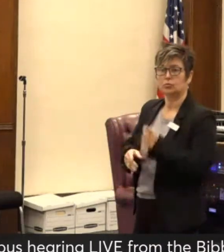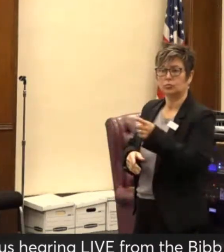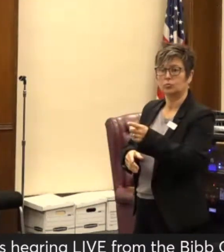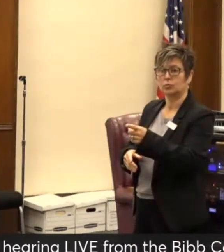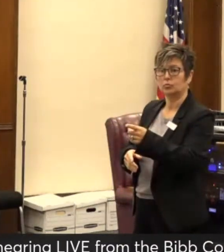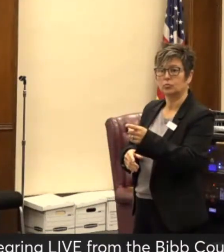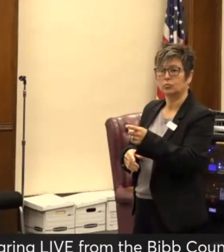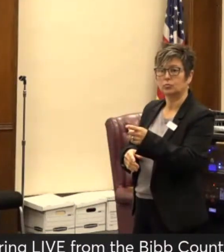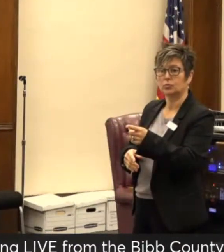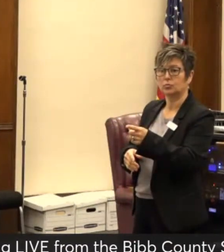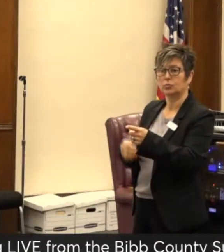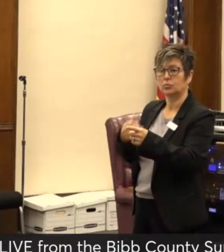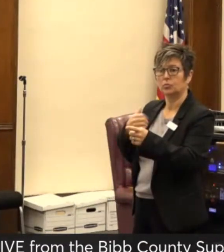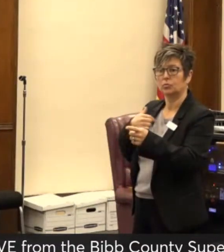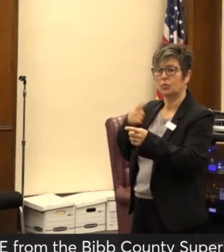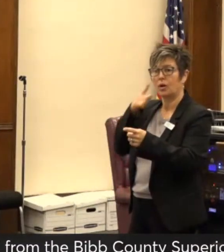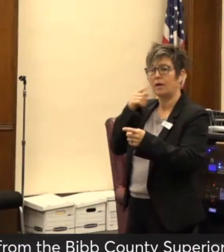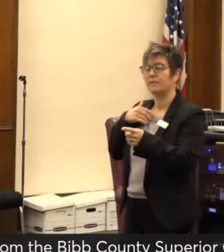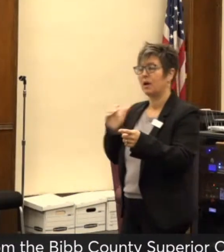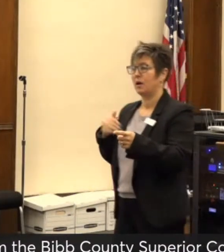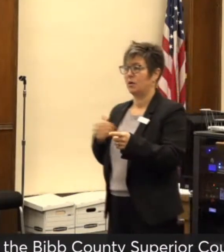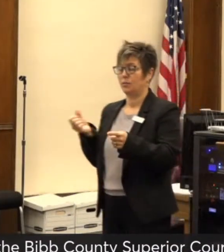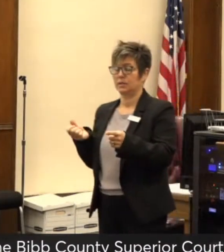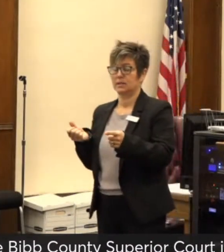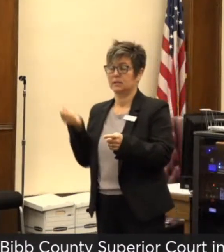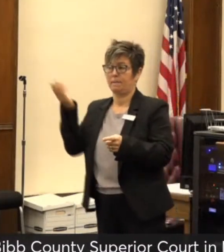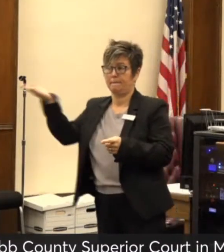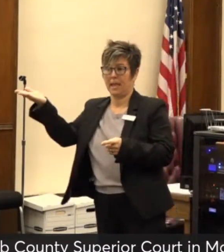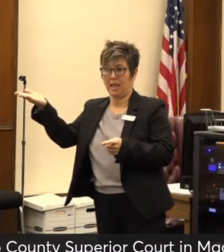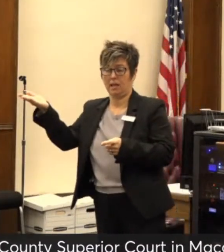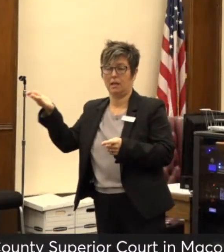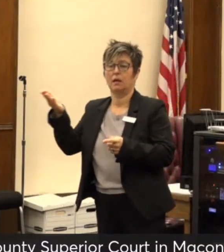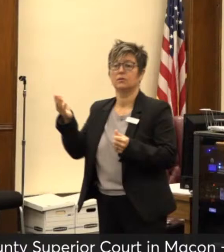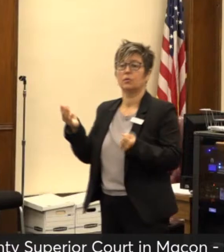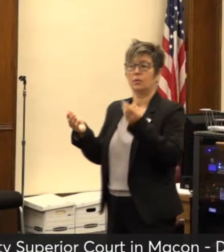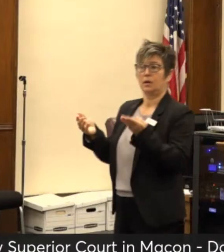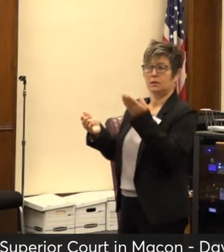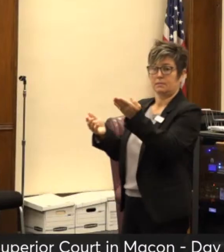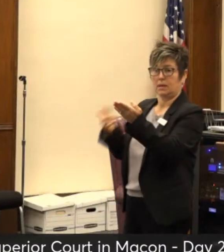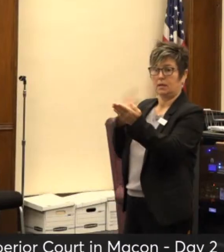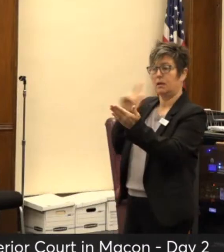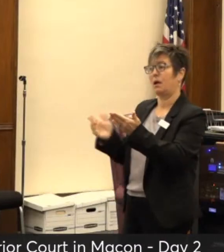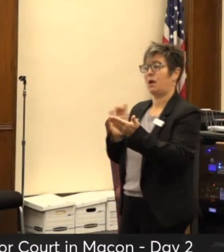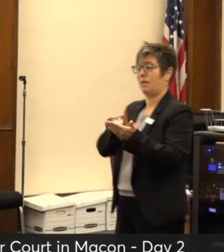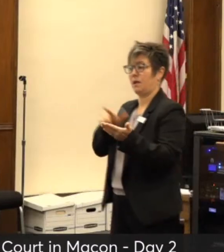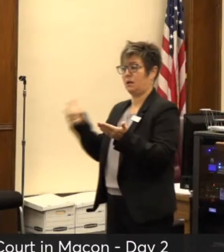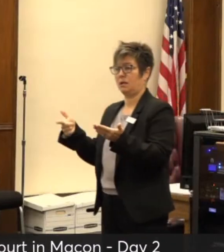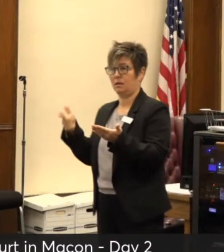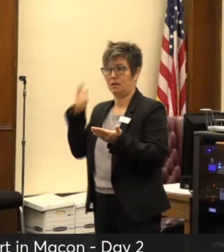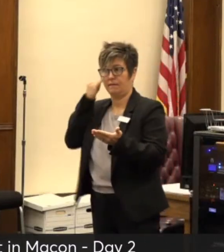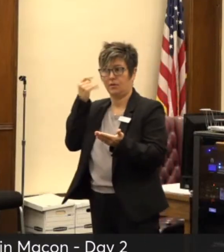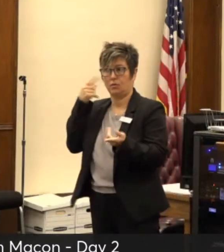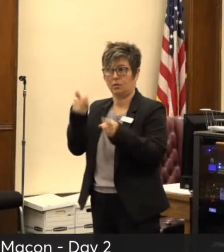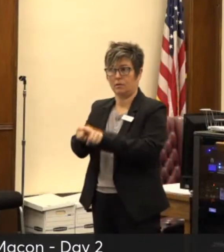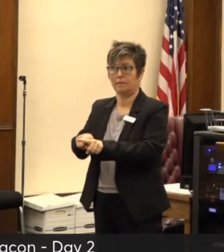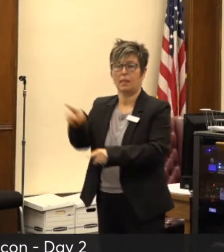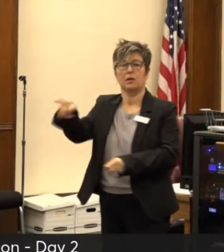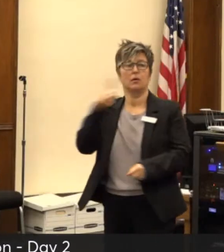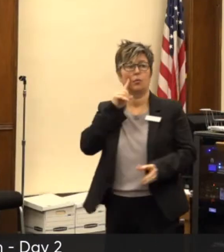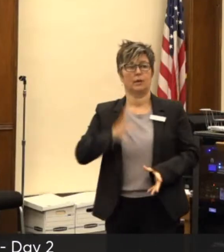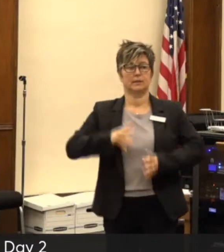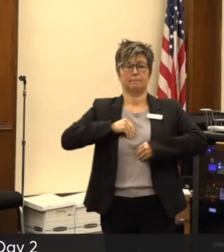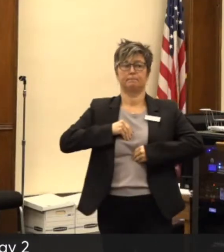time after we submit ours to submit a kind of supplemental argument, if the court is agreeable. petitioner's amenable to